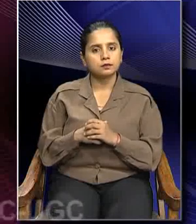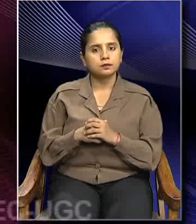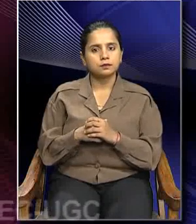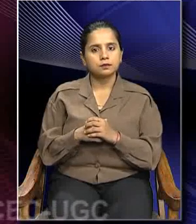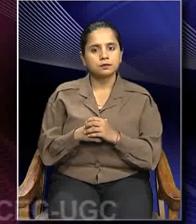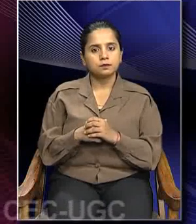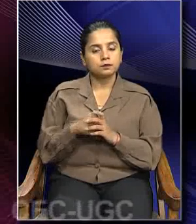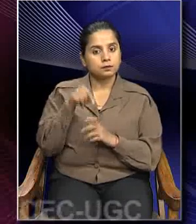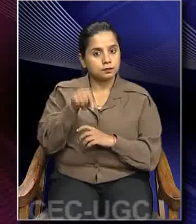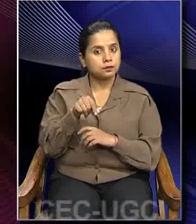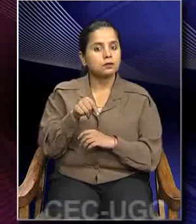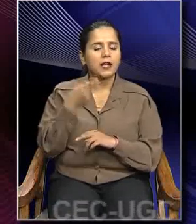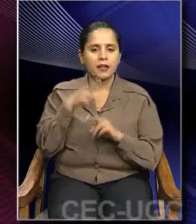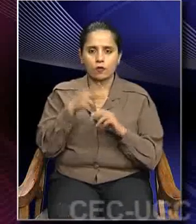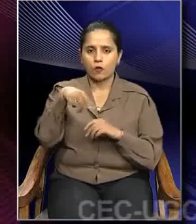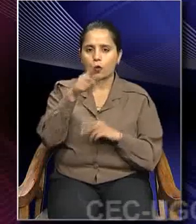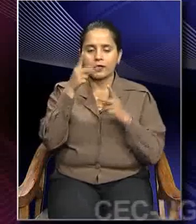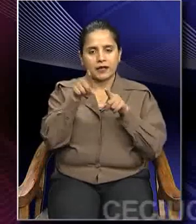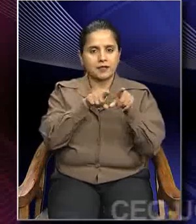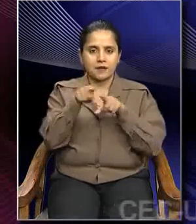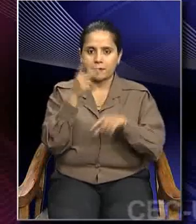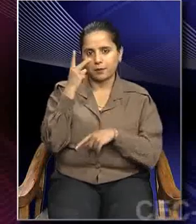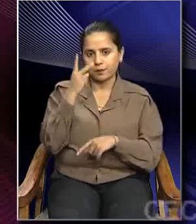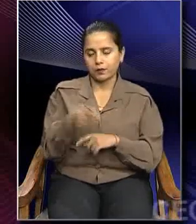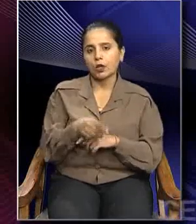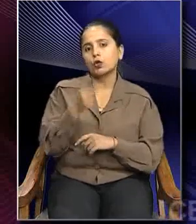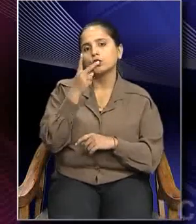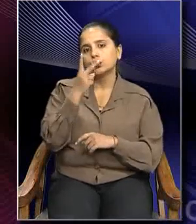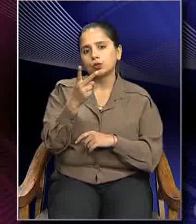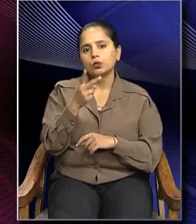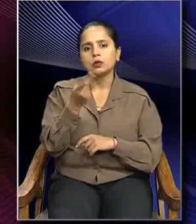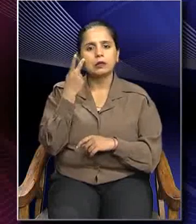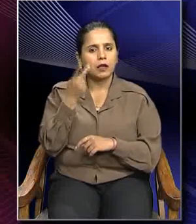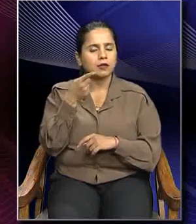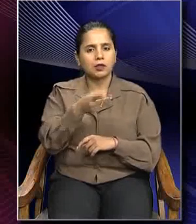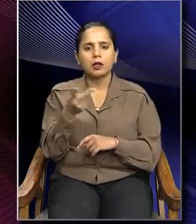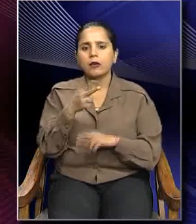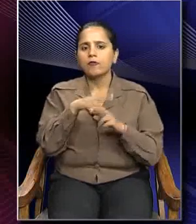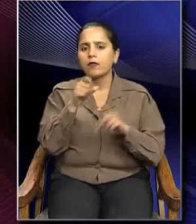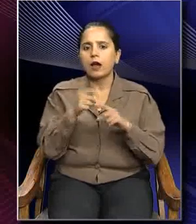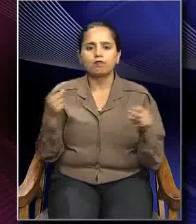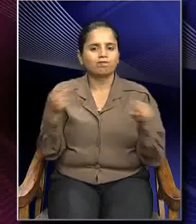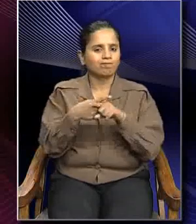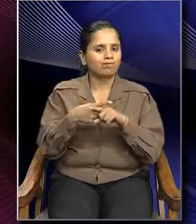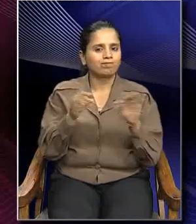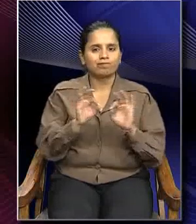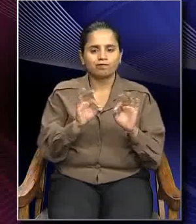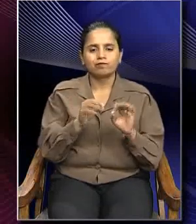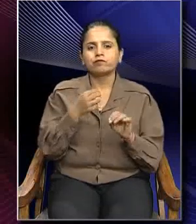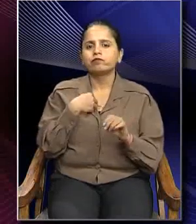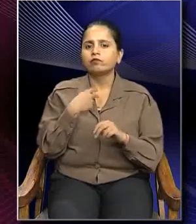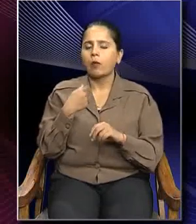So, here if you look at the example, there are two inconsistent facts here which are perceivable by